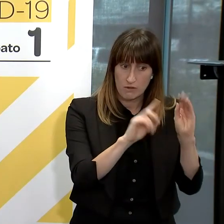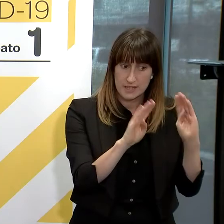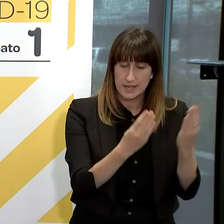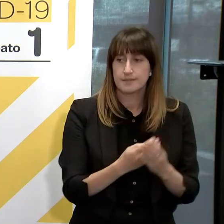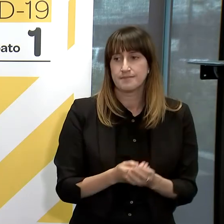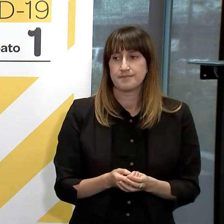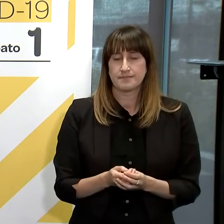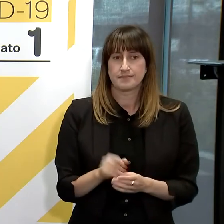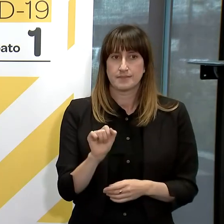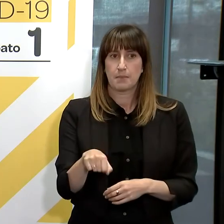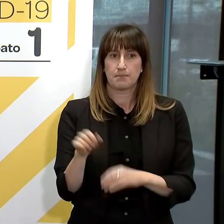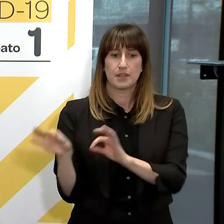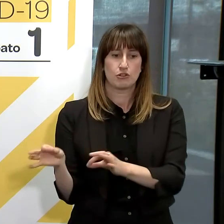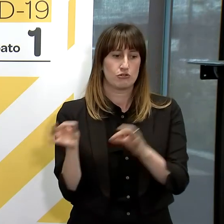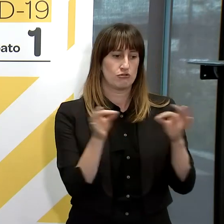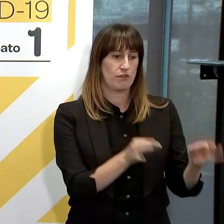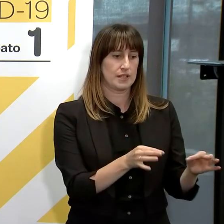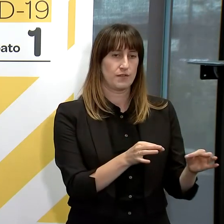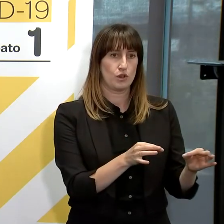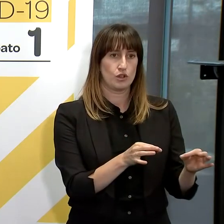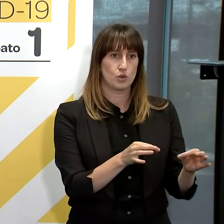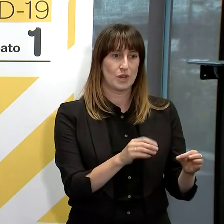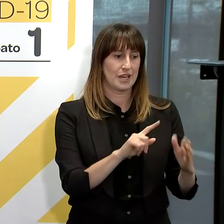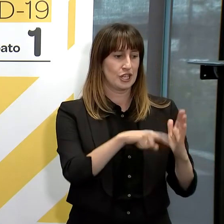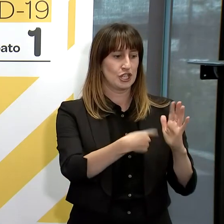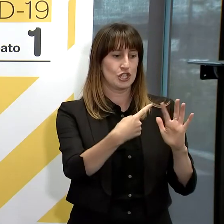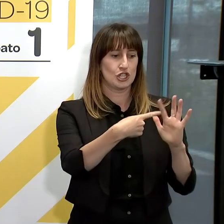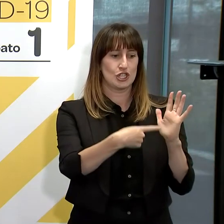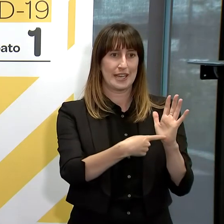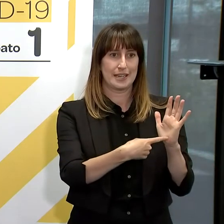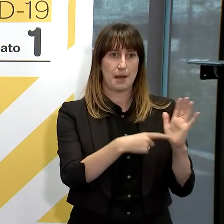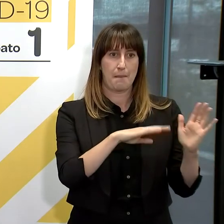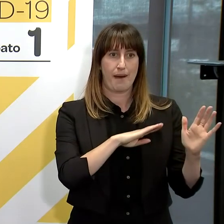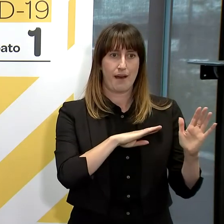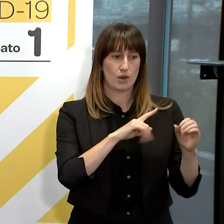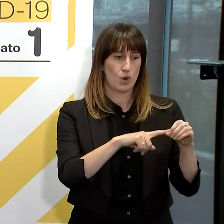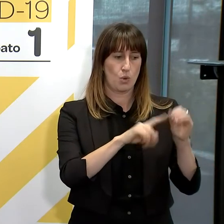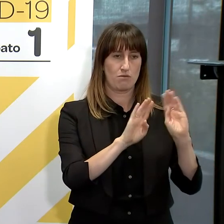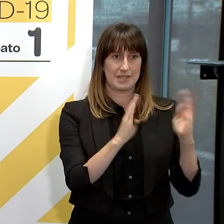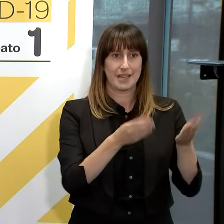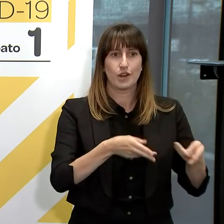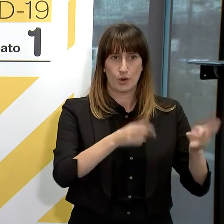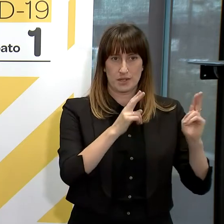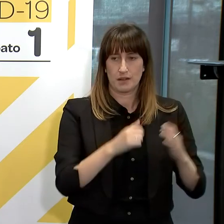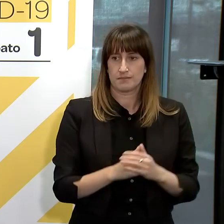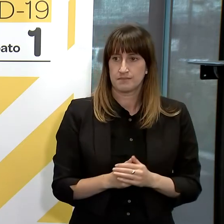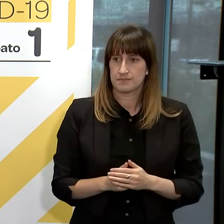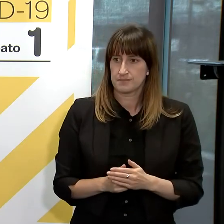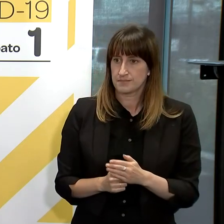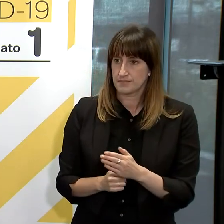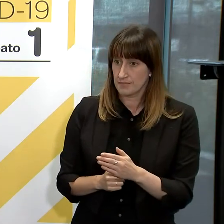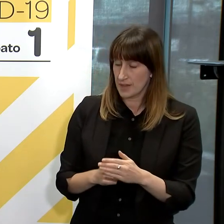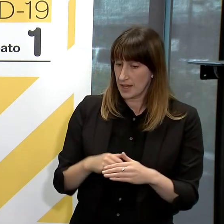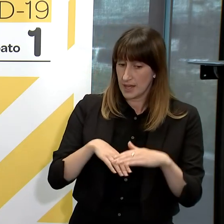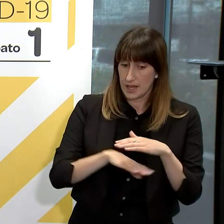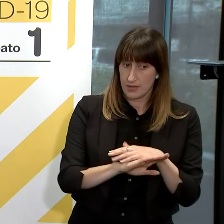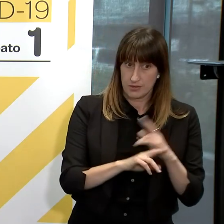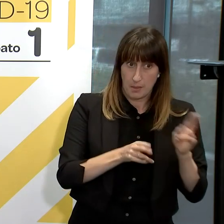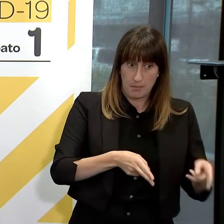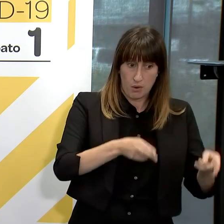being transferred to Auckland, to Jet Park, to the quarantine facility there. Were they near any of the other cases at the Pullman? Do